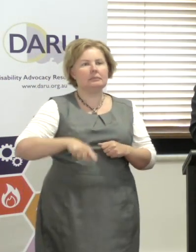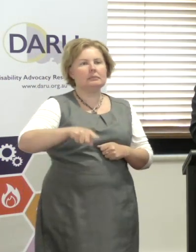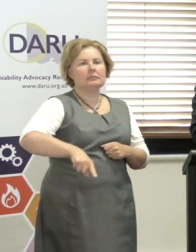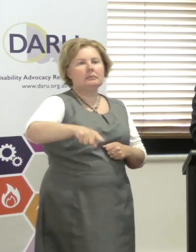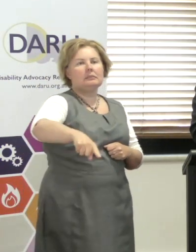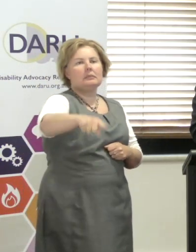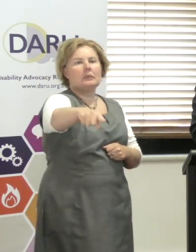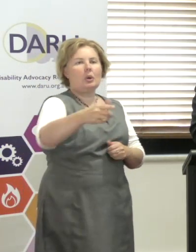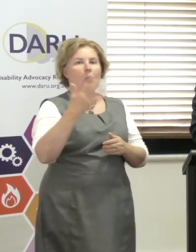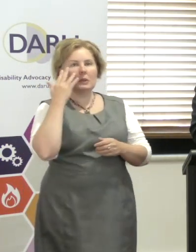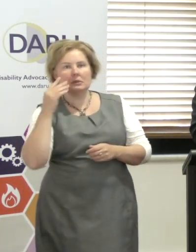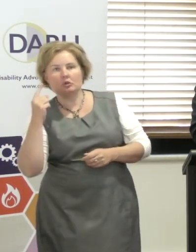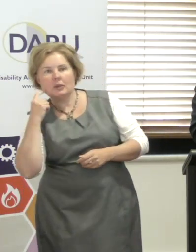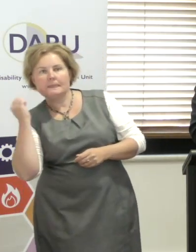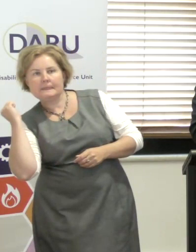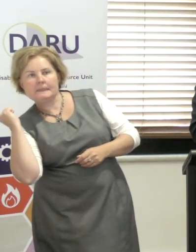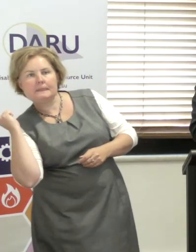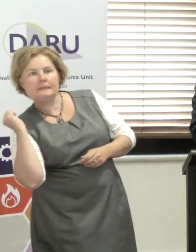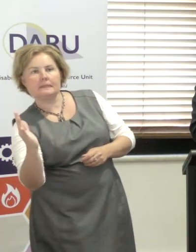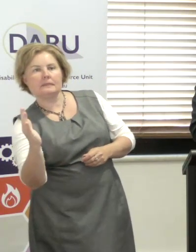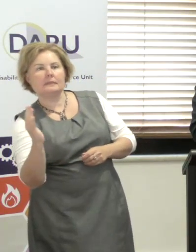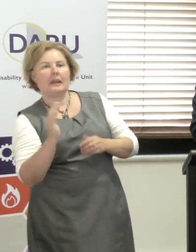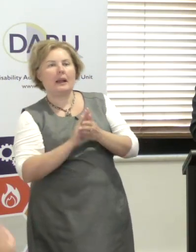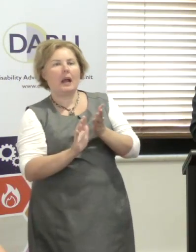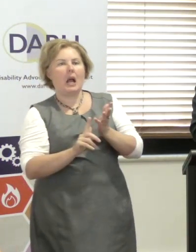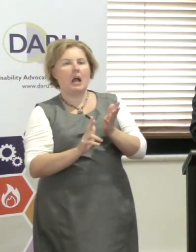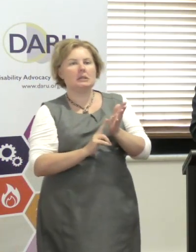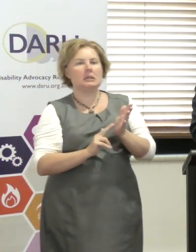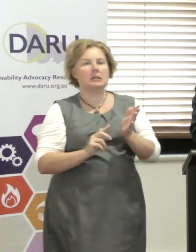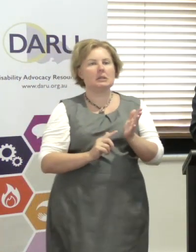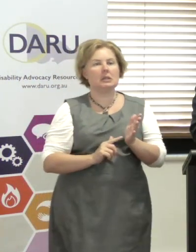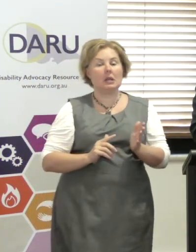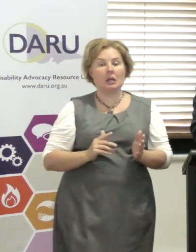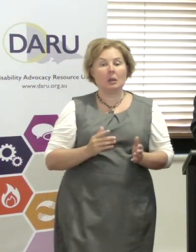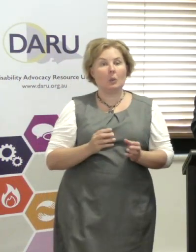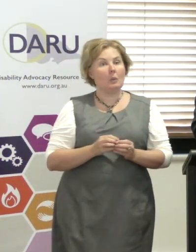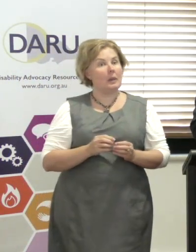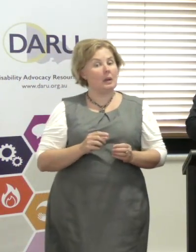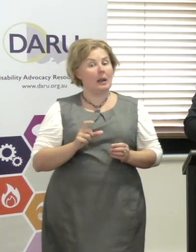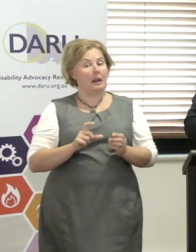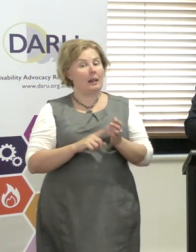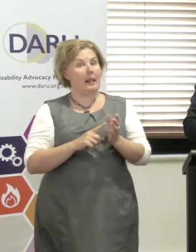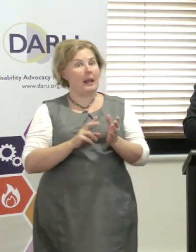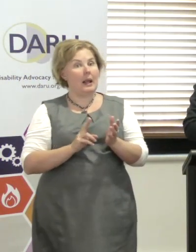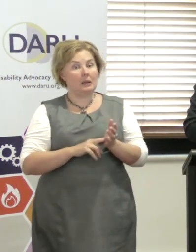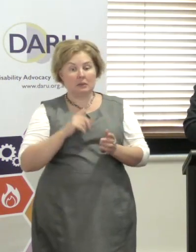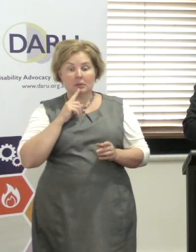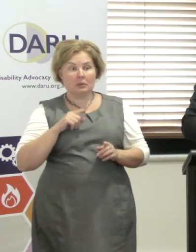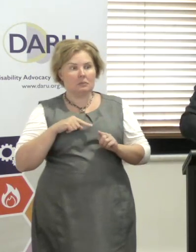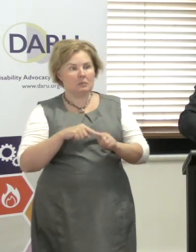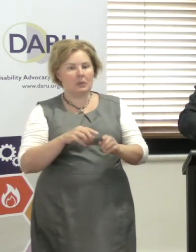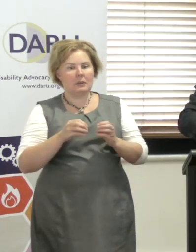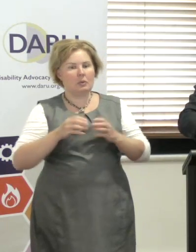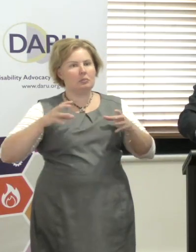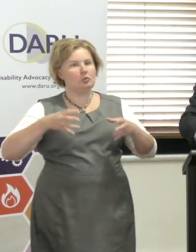he's hunting with the clan. And they measured it, and he said, here's someone who's moving in pace. And I